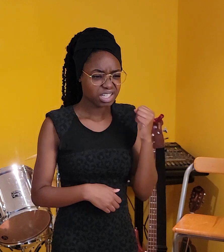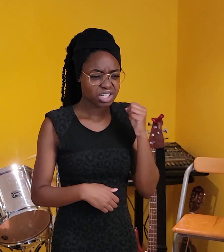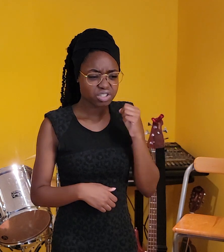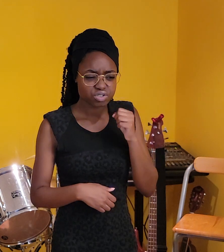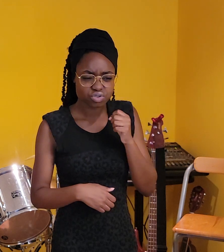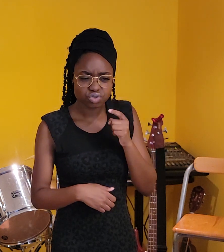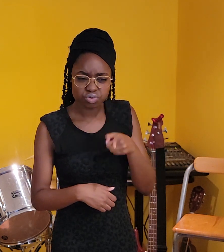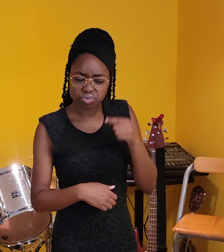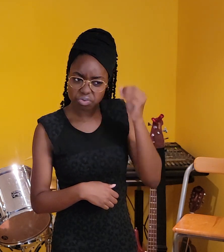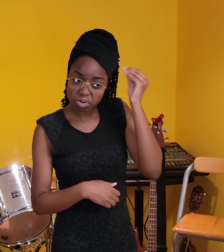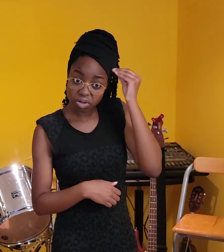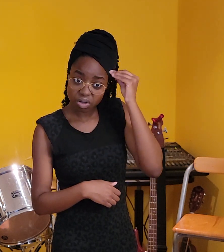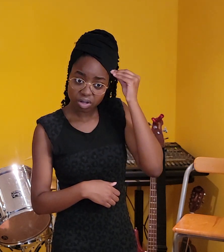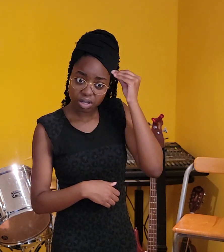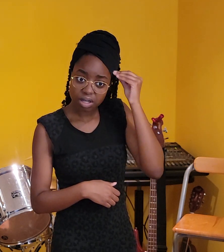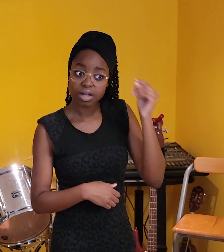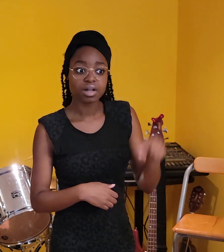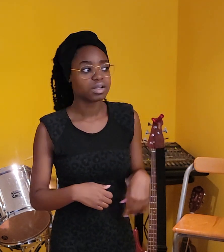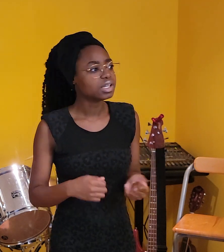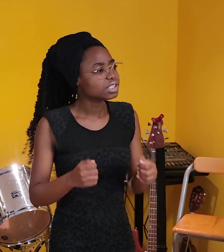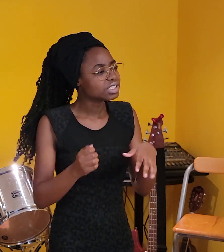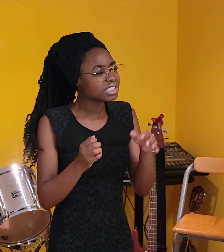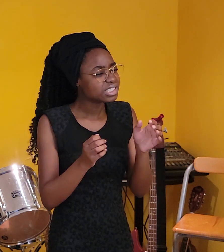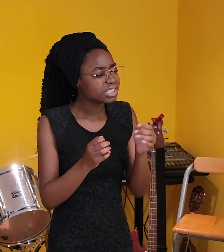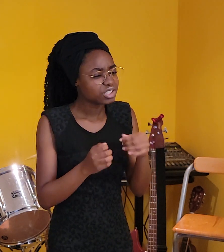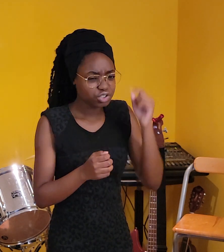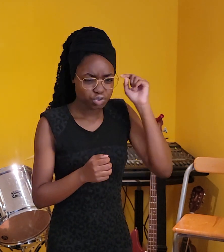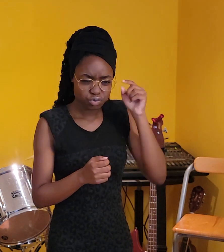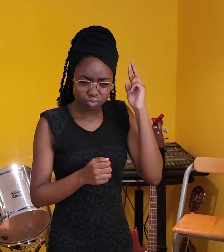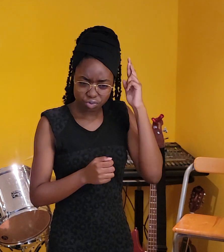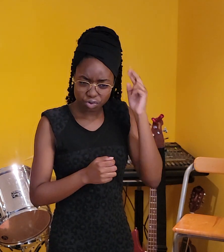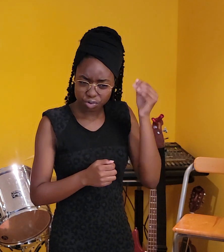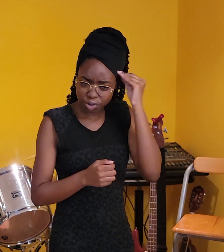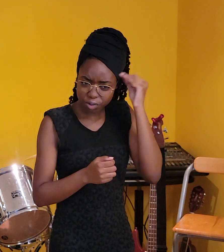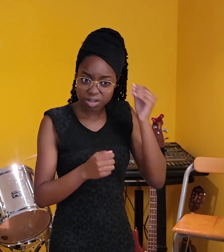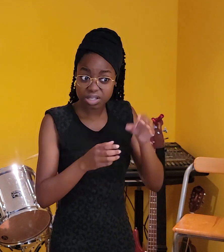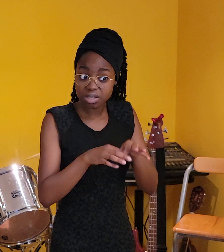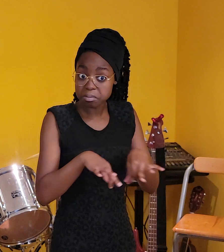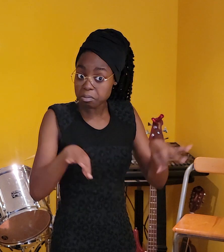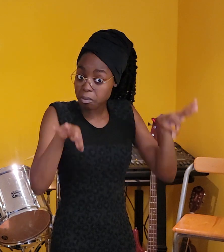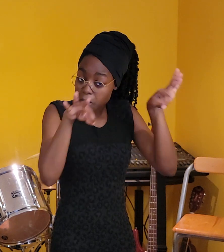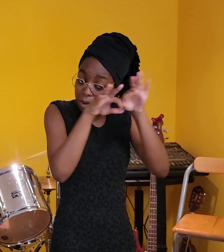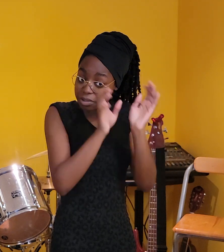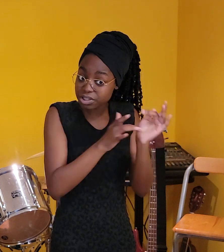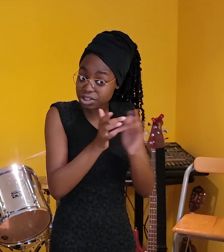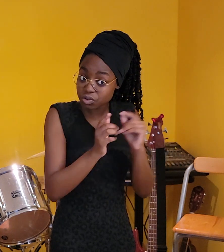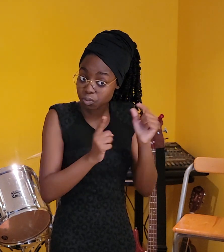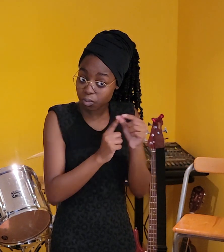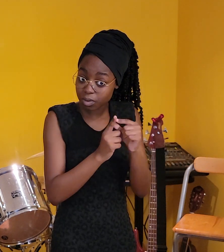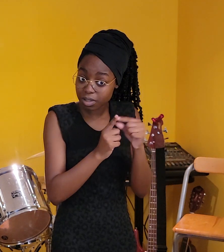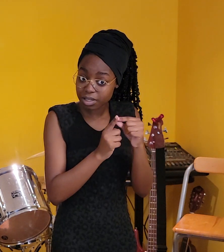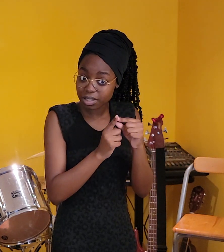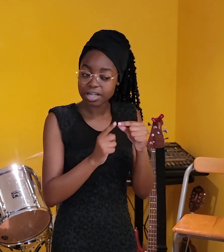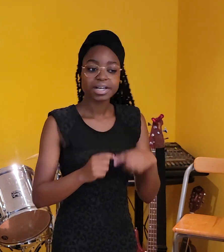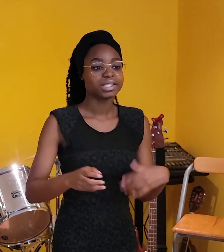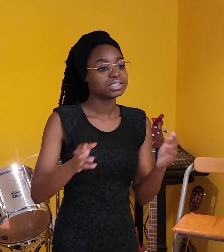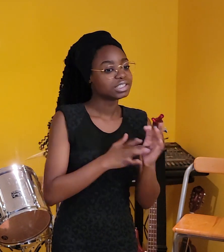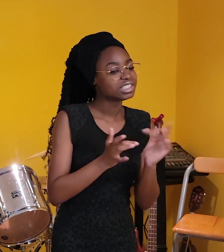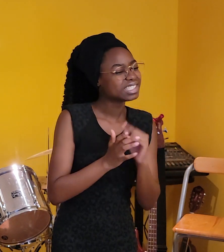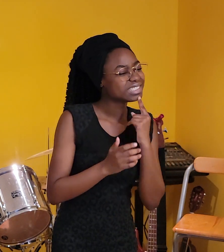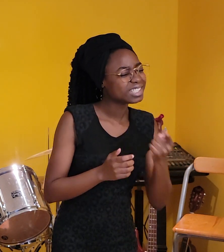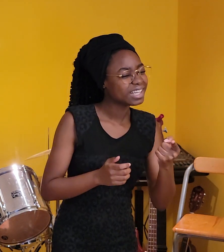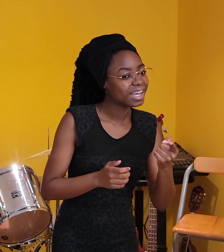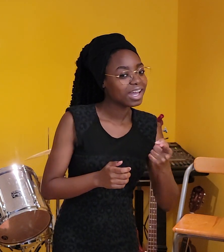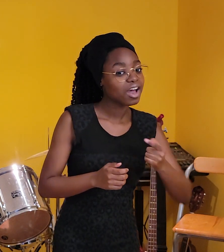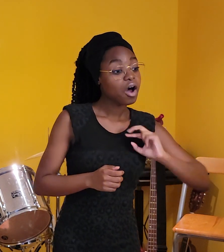not say, my Father, but he said, our Father. And you know, when we look at our world in